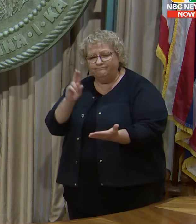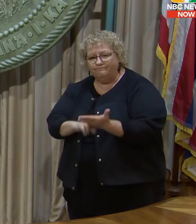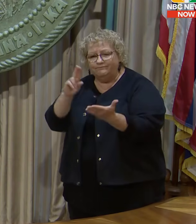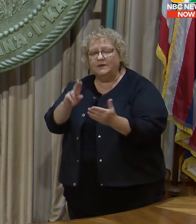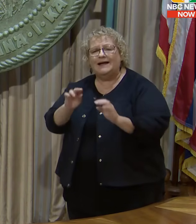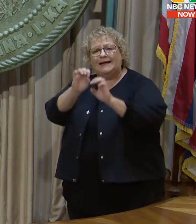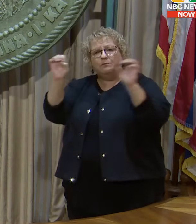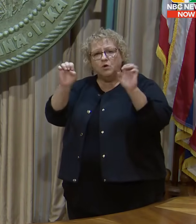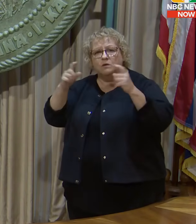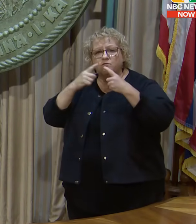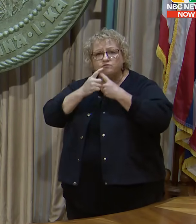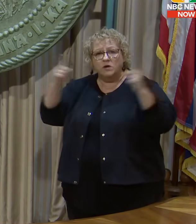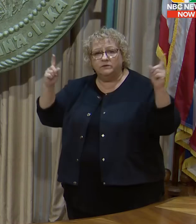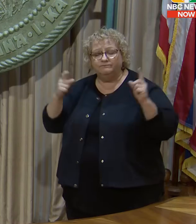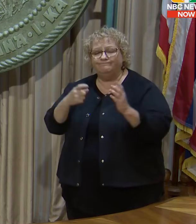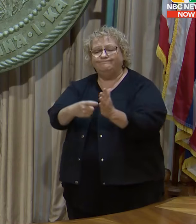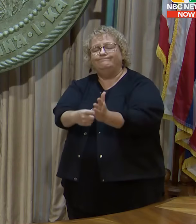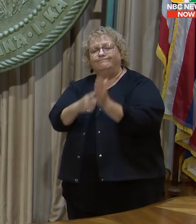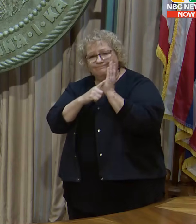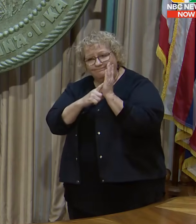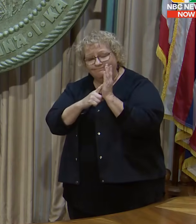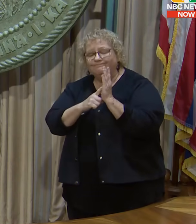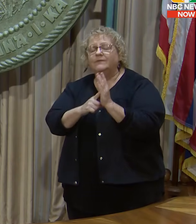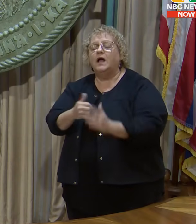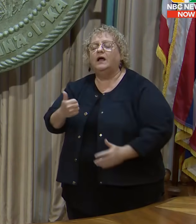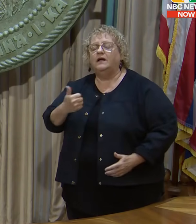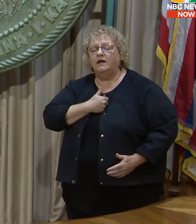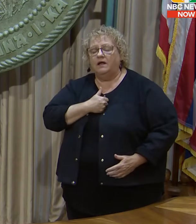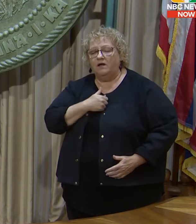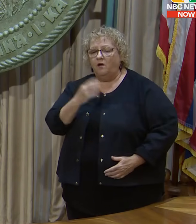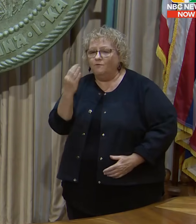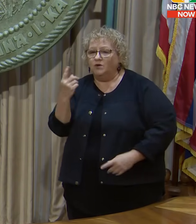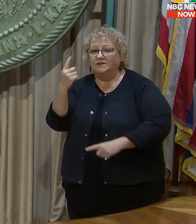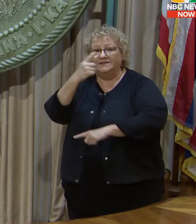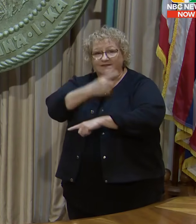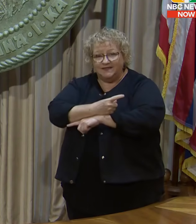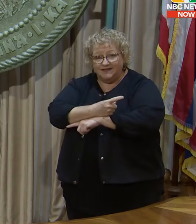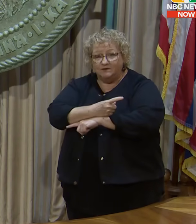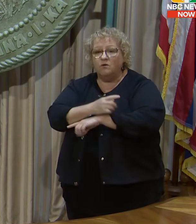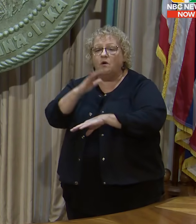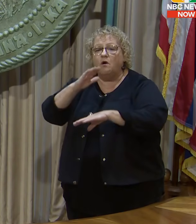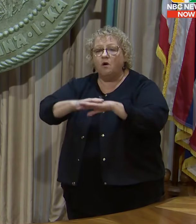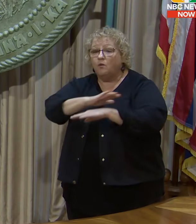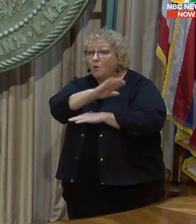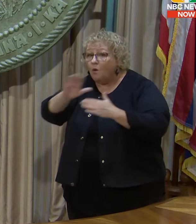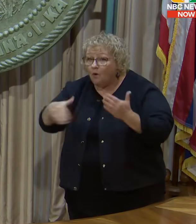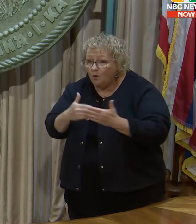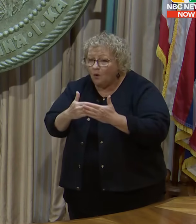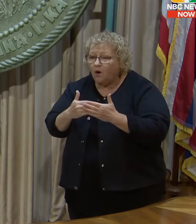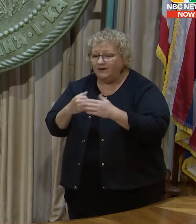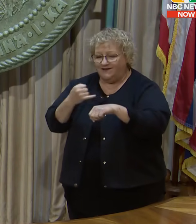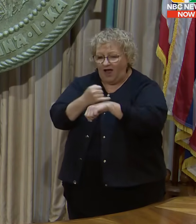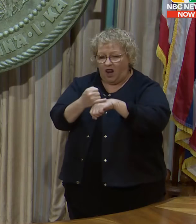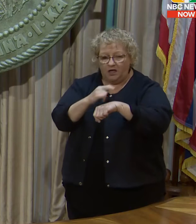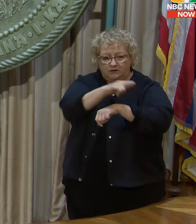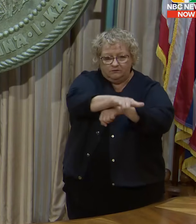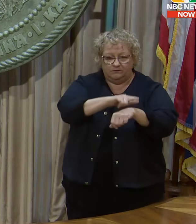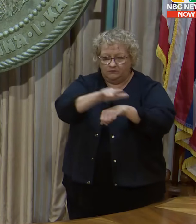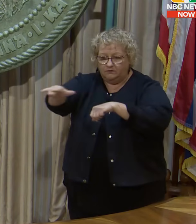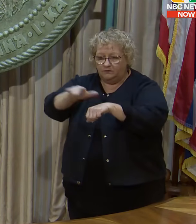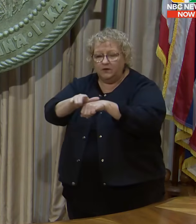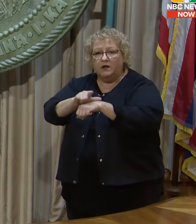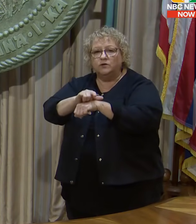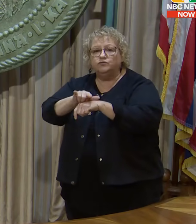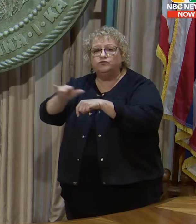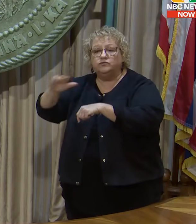a mandatory 14-day self-quarantine on all inter-island travel, effective midnight